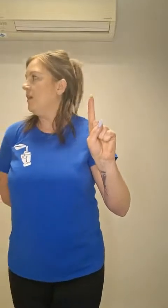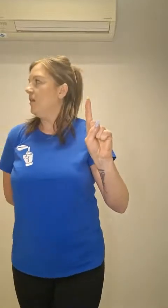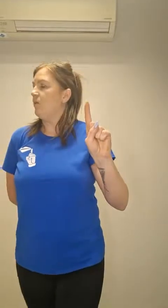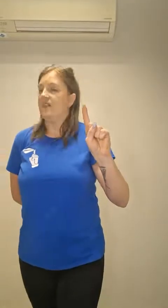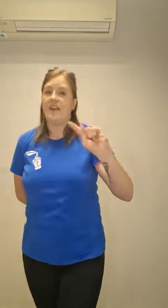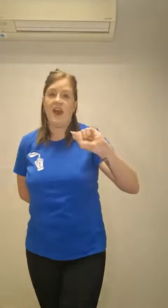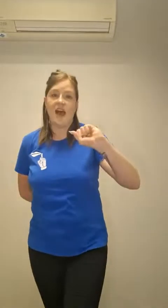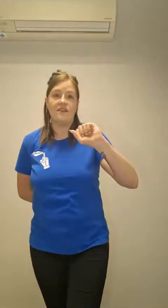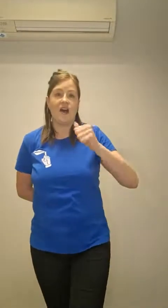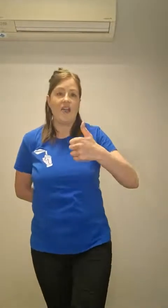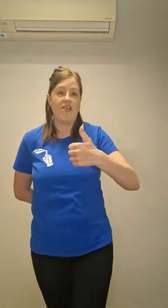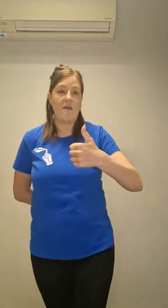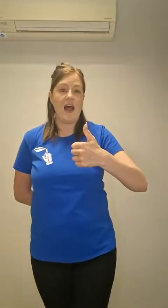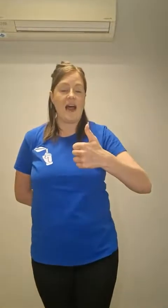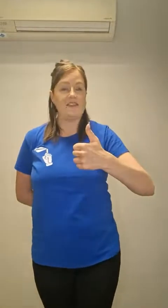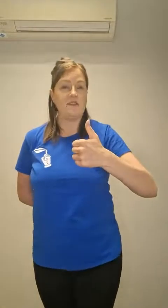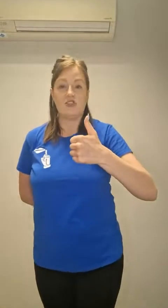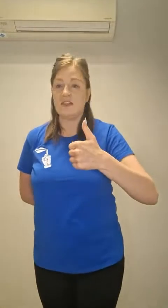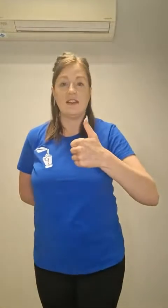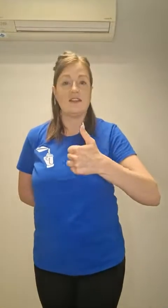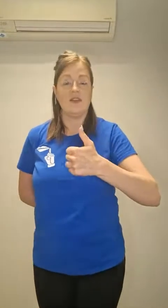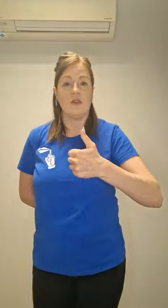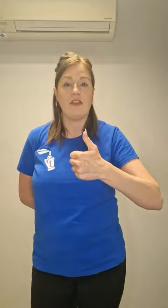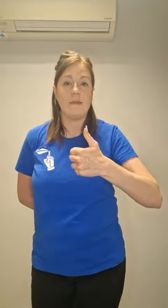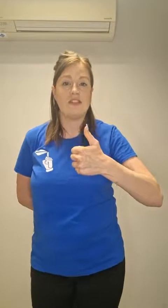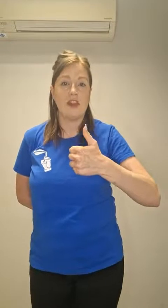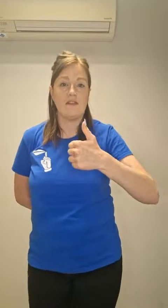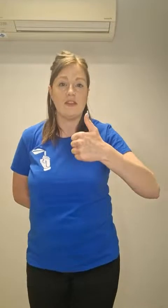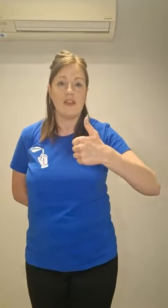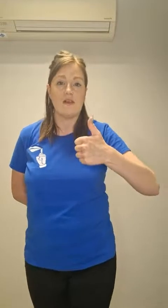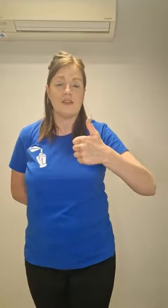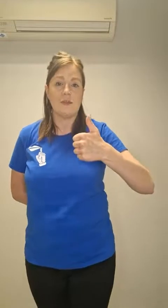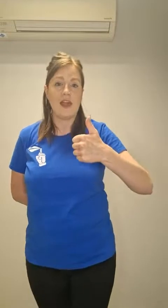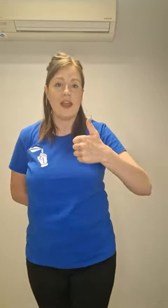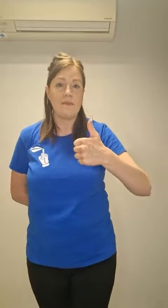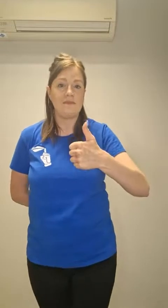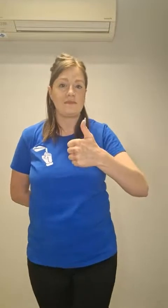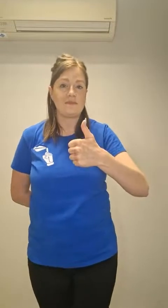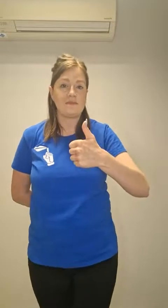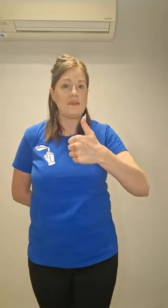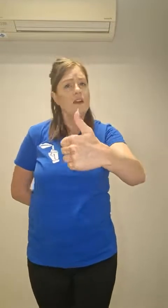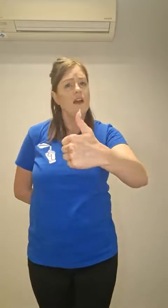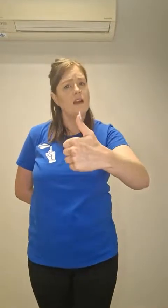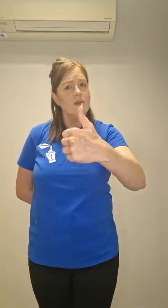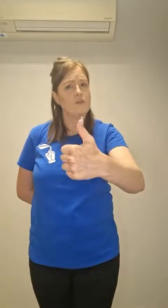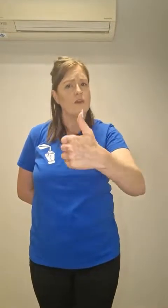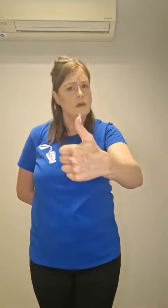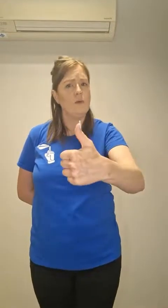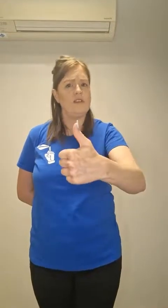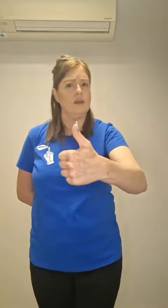We then have a thumb hand, so just extend your thumb and tuck everything else away, like a good, well done, good.